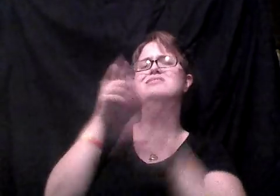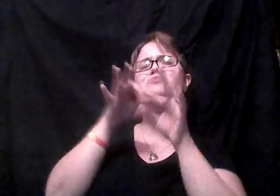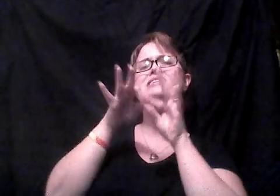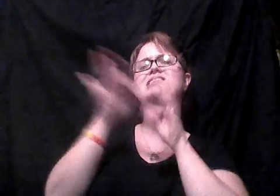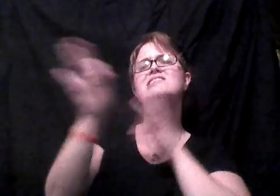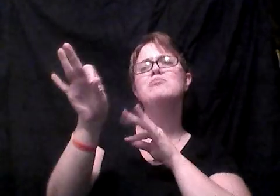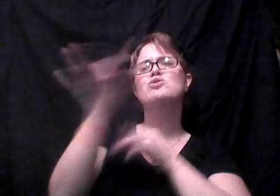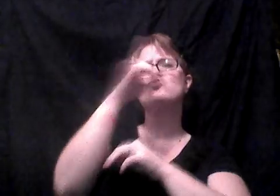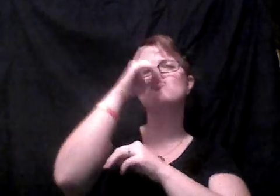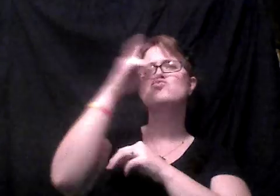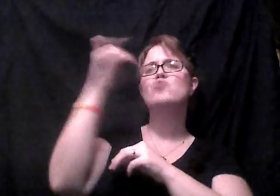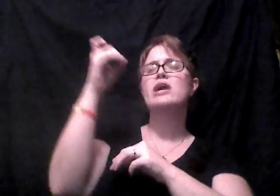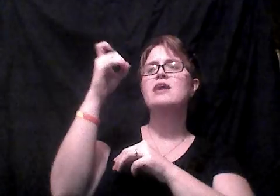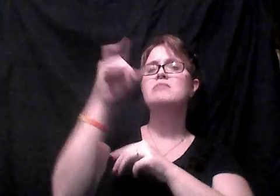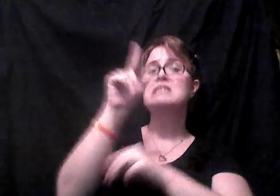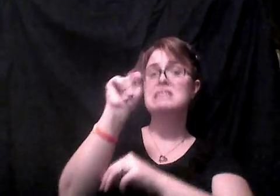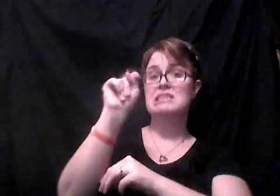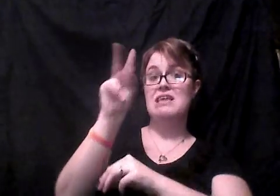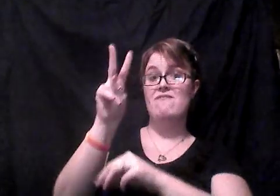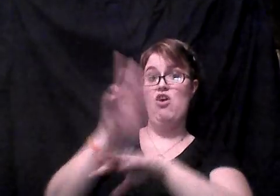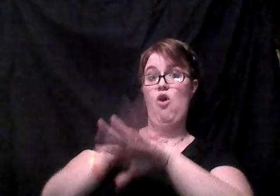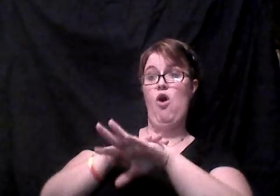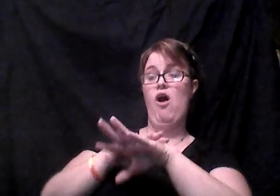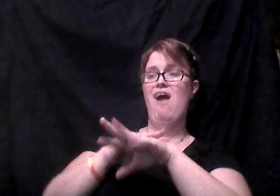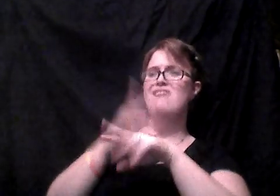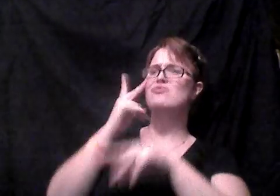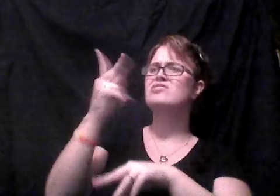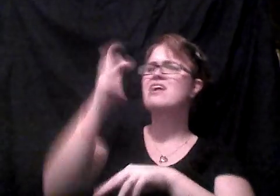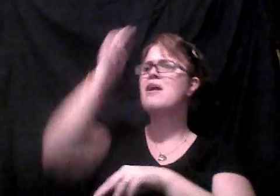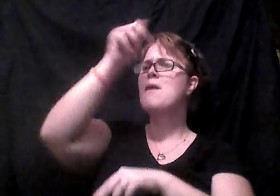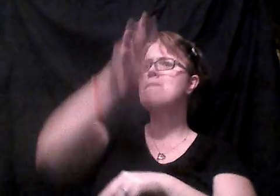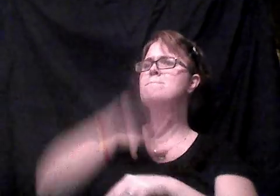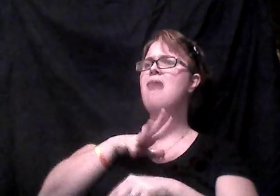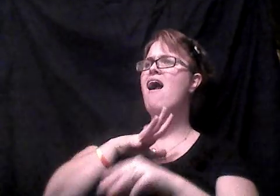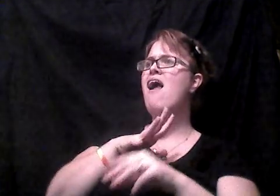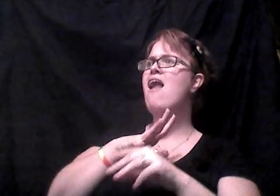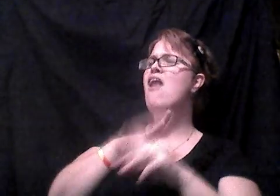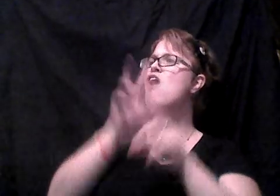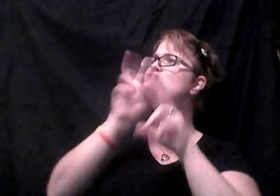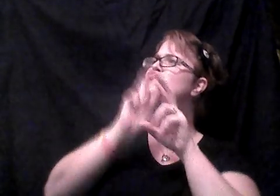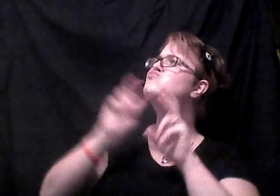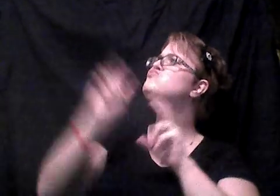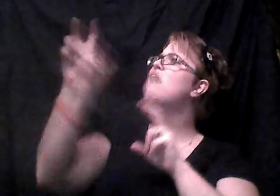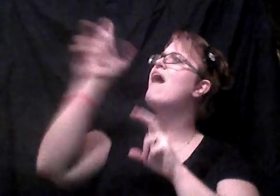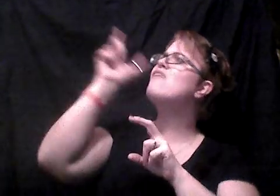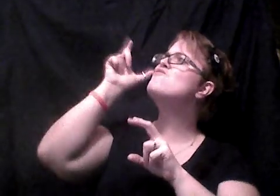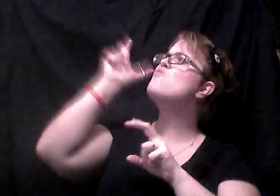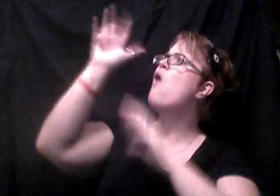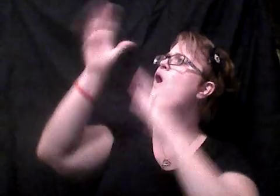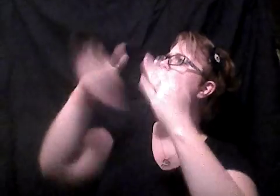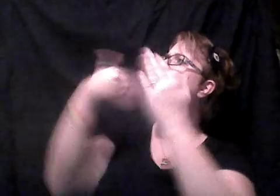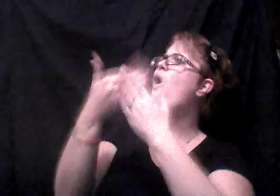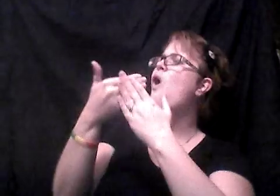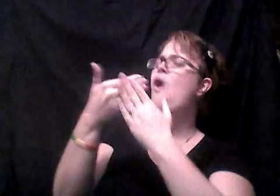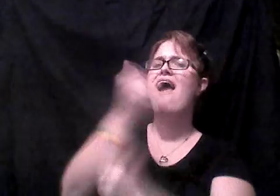you turn on your television set and men are landing on the moon, anything is possible, and we should never lose that